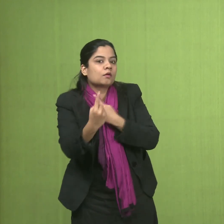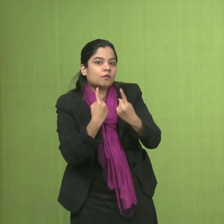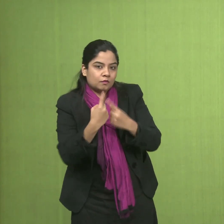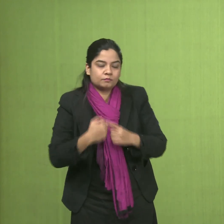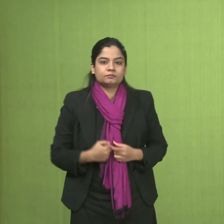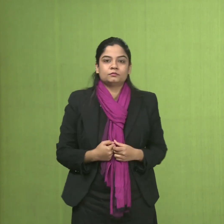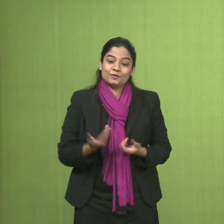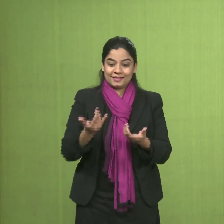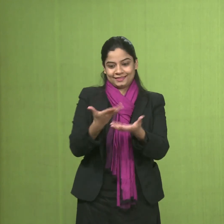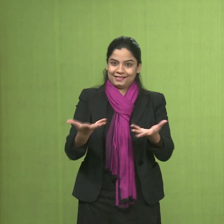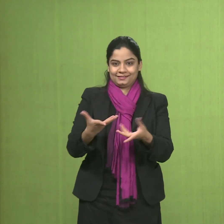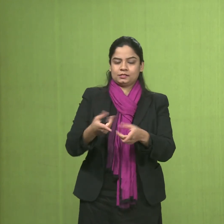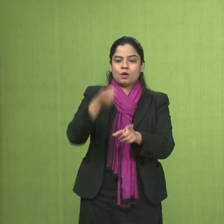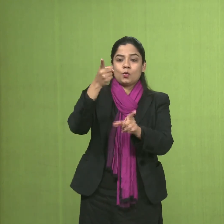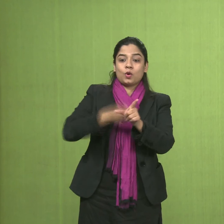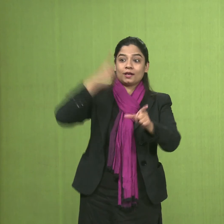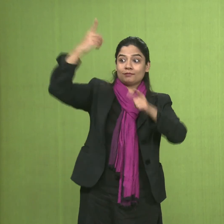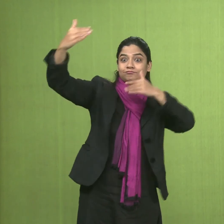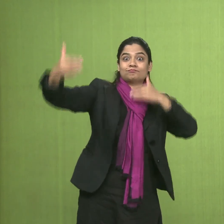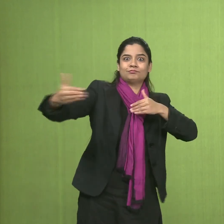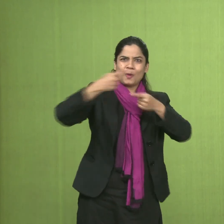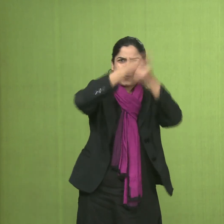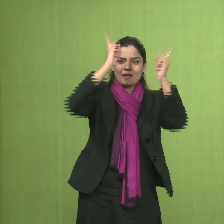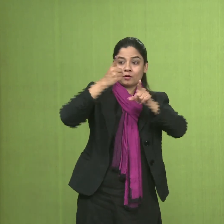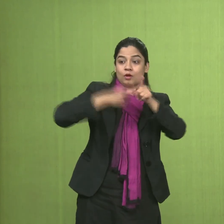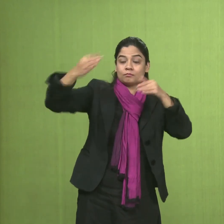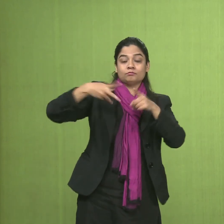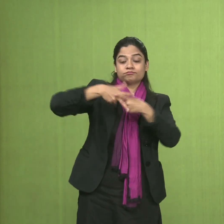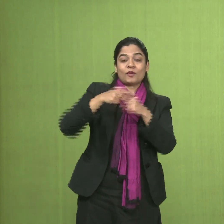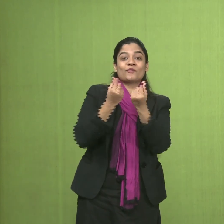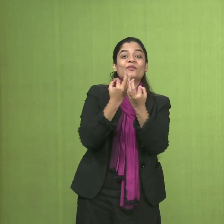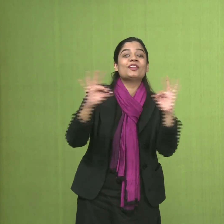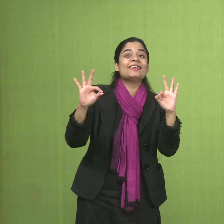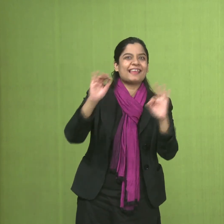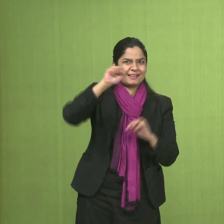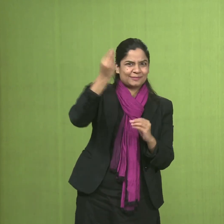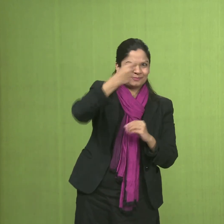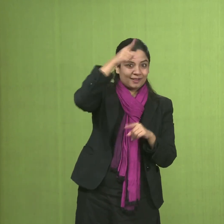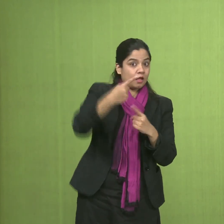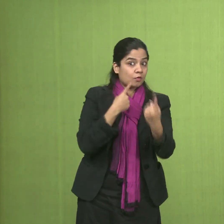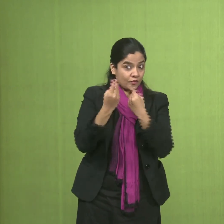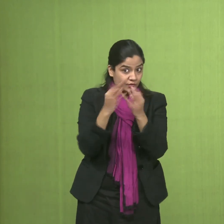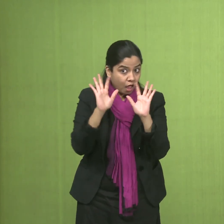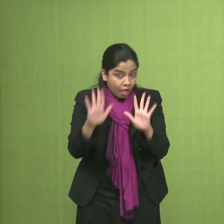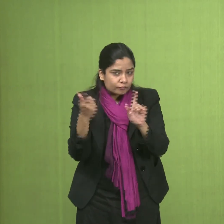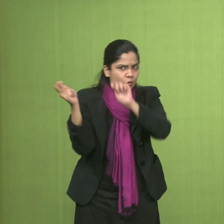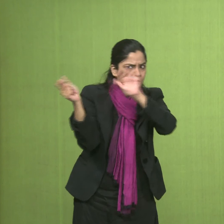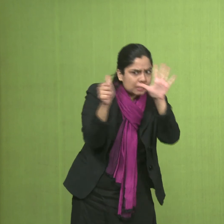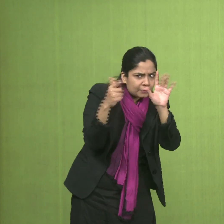if undergoes any kind of a problem, can we get a guarantee or a warranty? We have to discuss that.